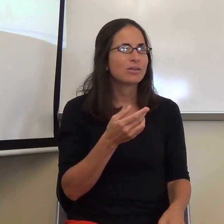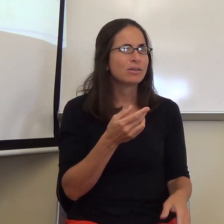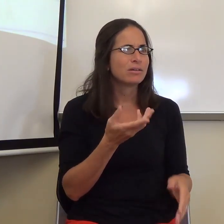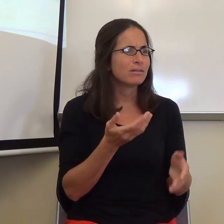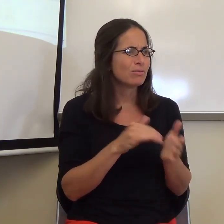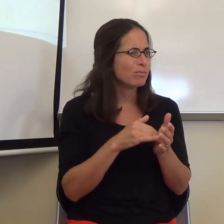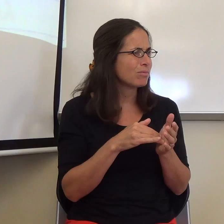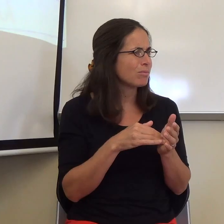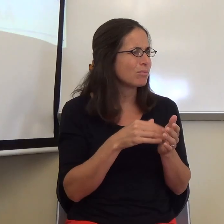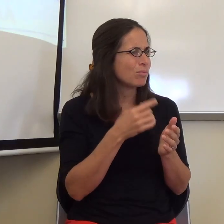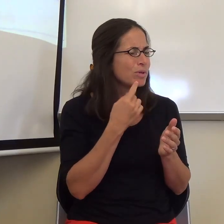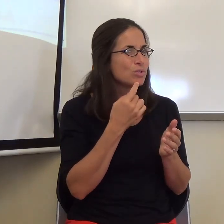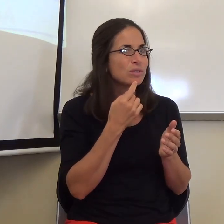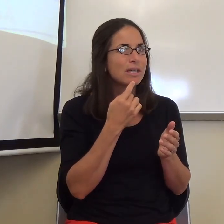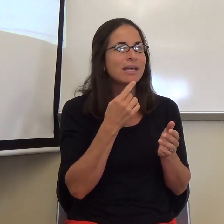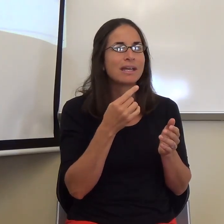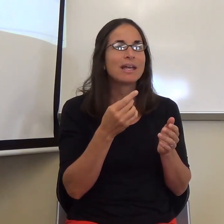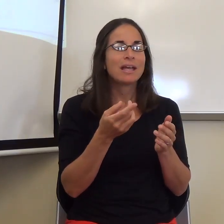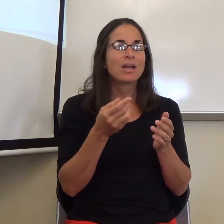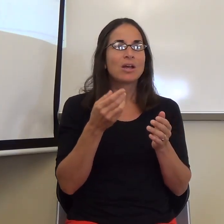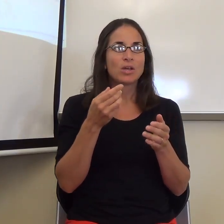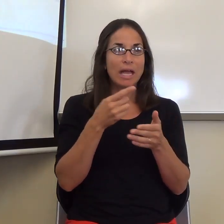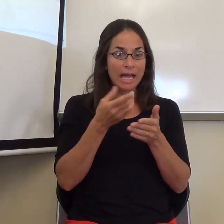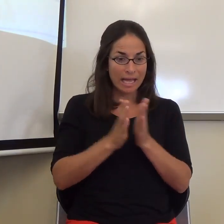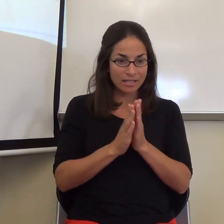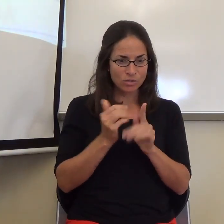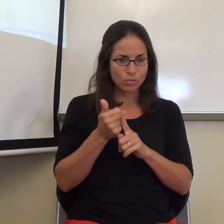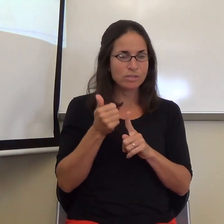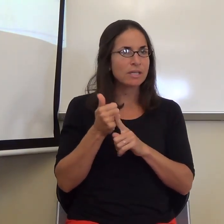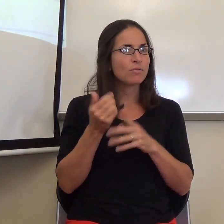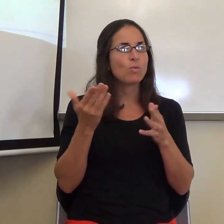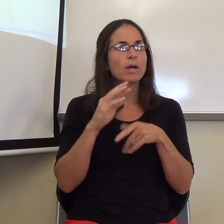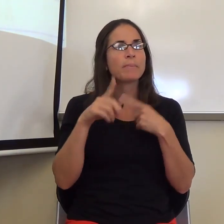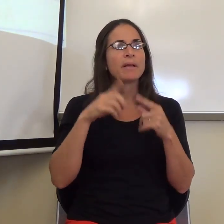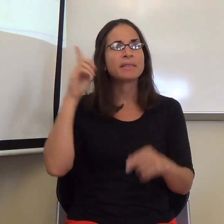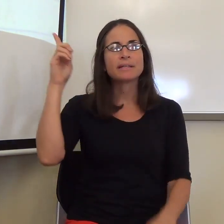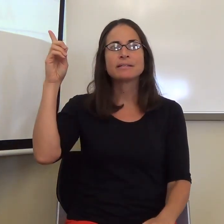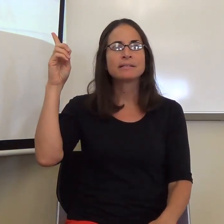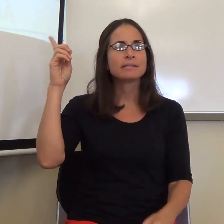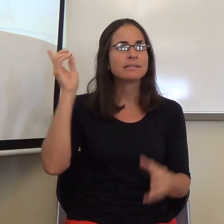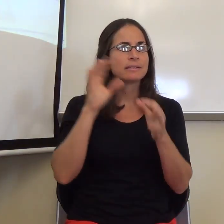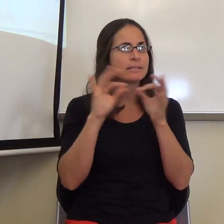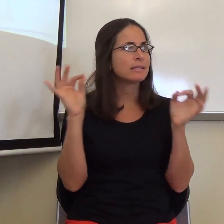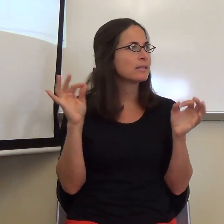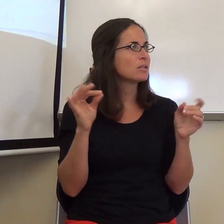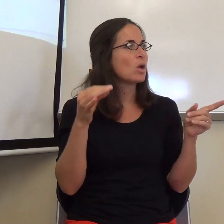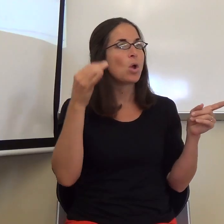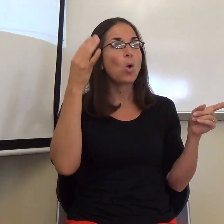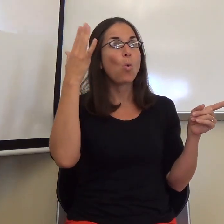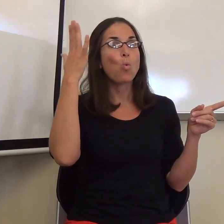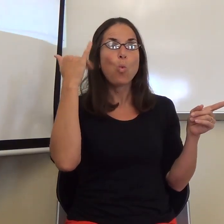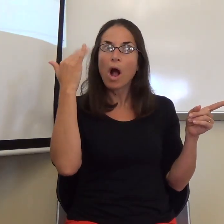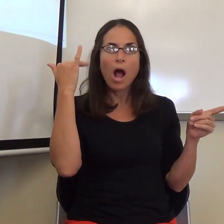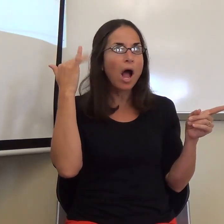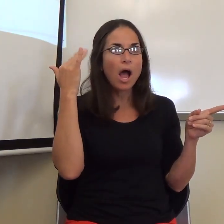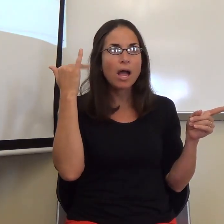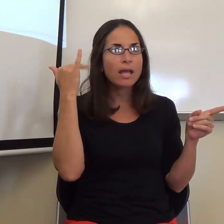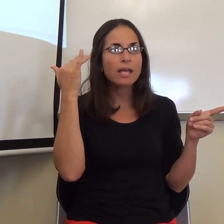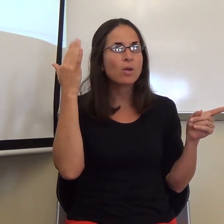question is, what question do you have? It's your question. Why? Okay. Did it crash? Why did it